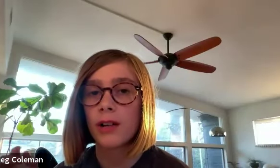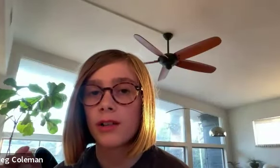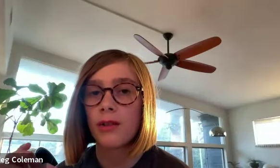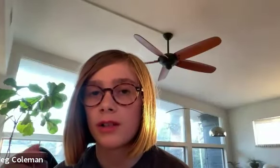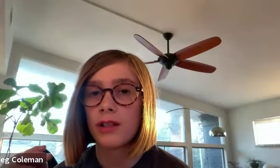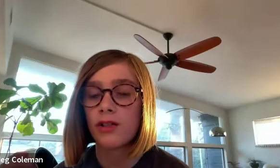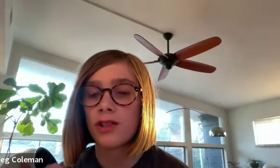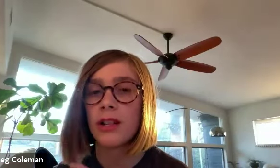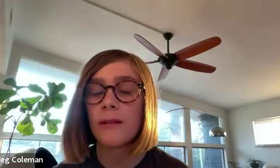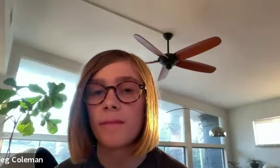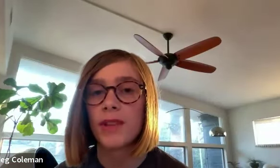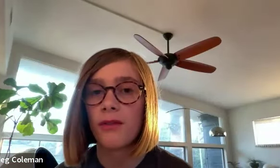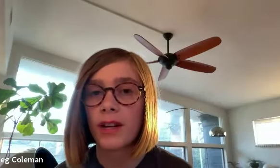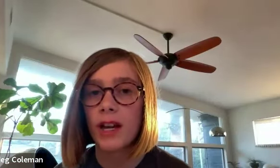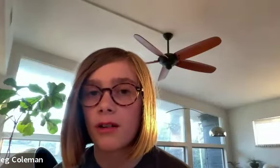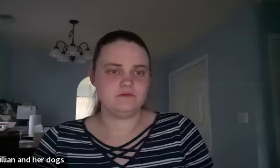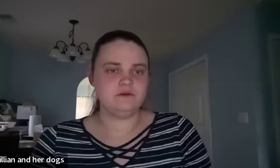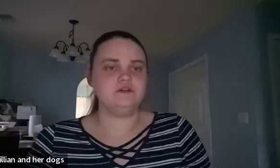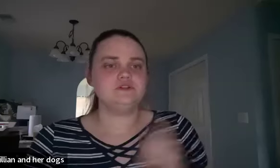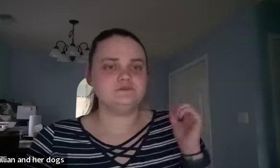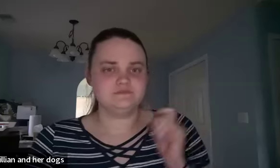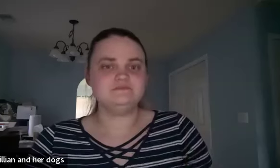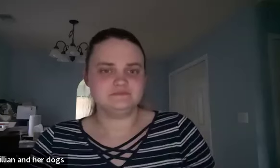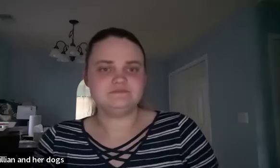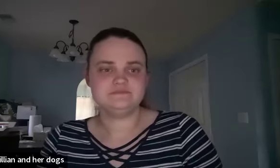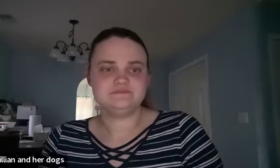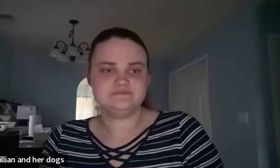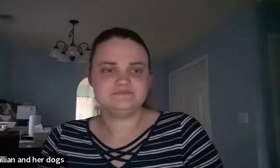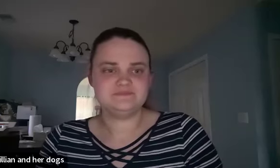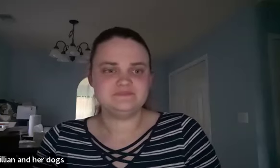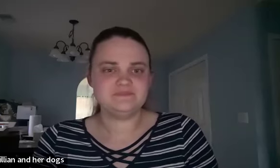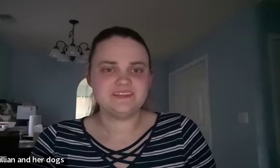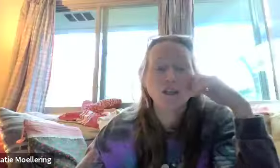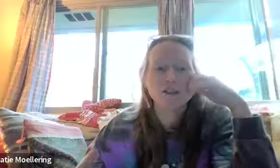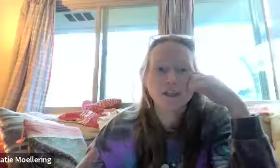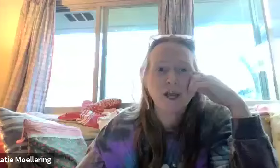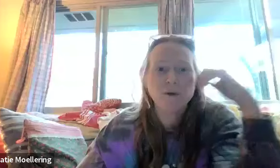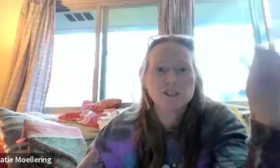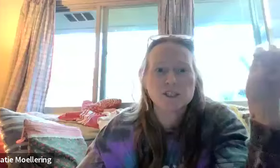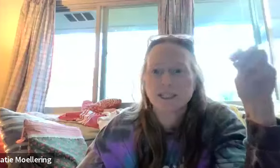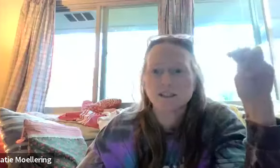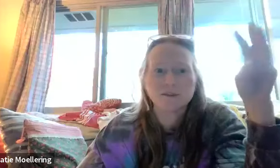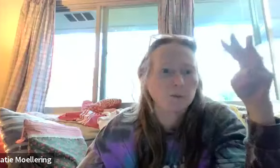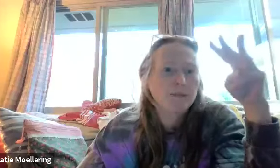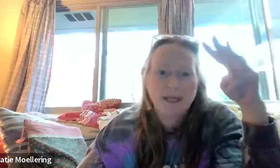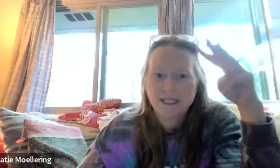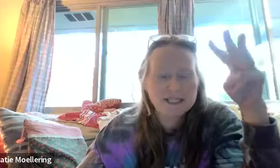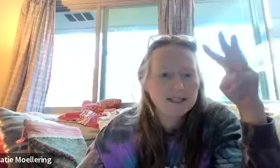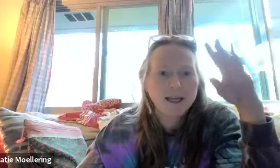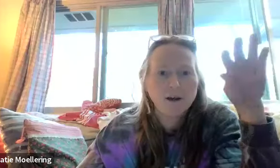colors, or is this just like a No. video? No, Okay. the colors video is just like 3 minutes Uh,